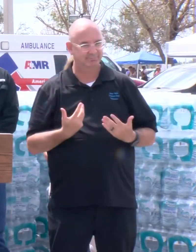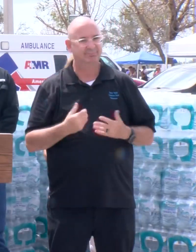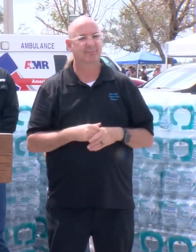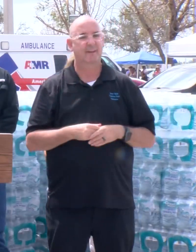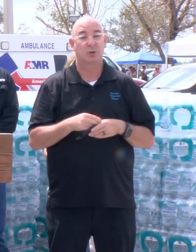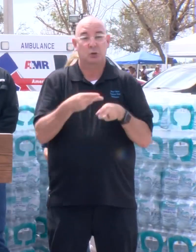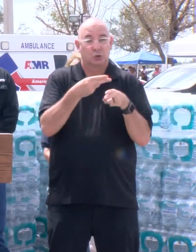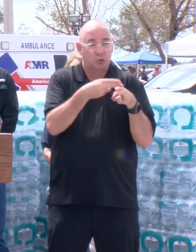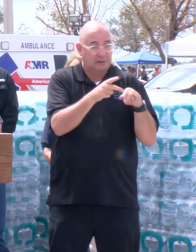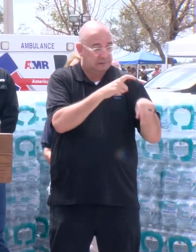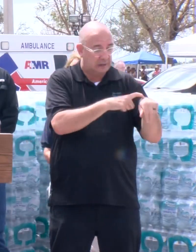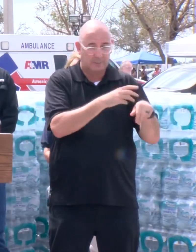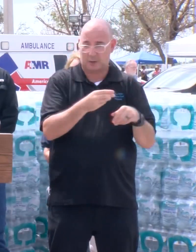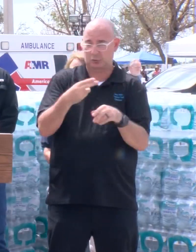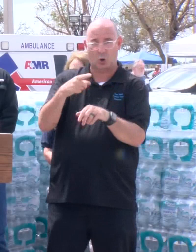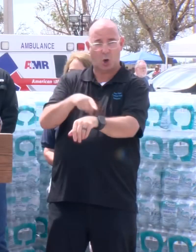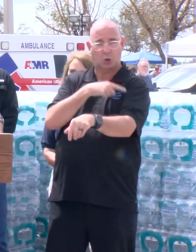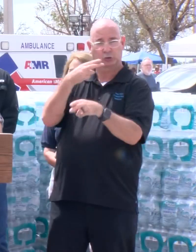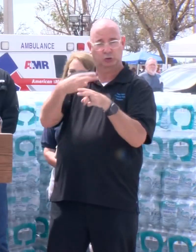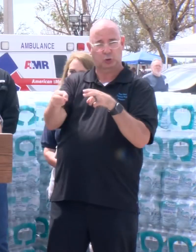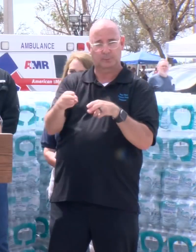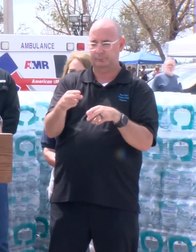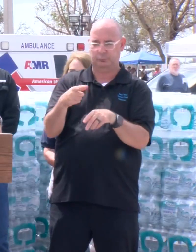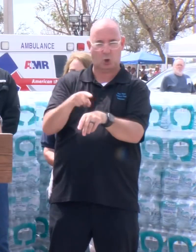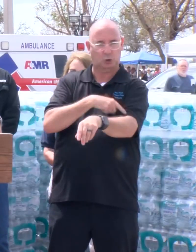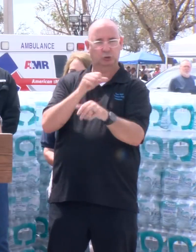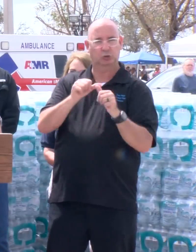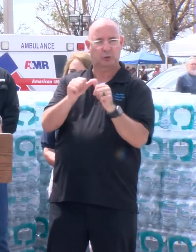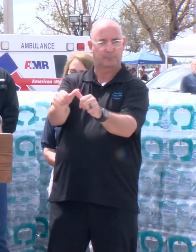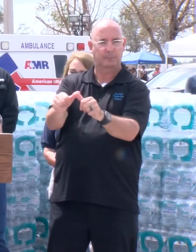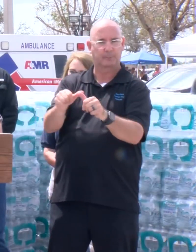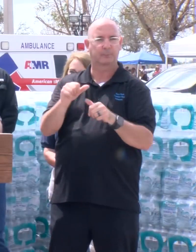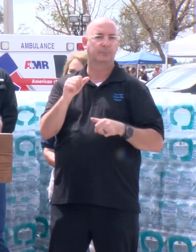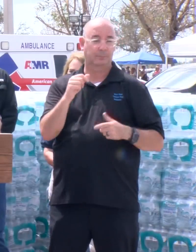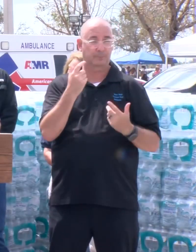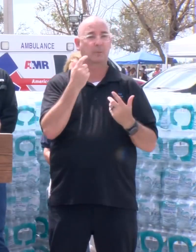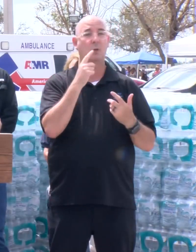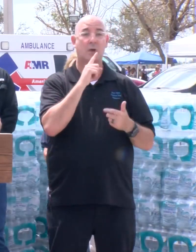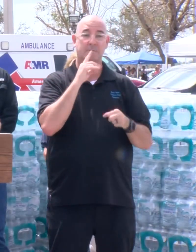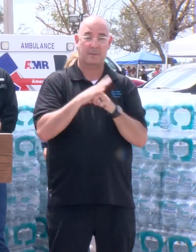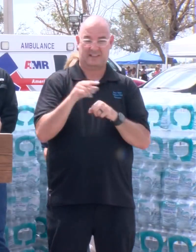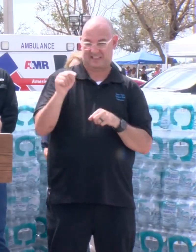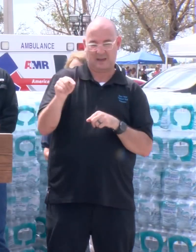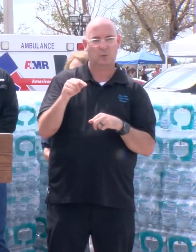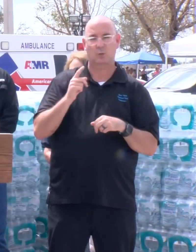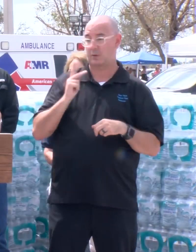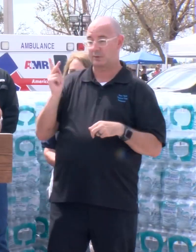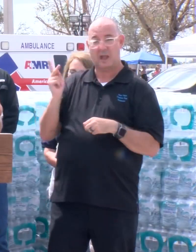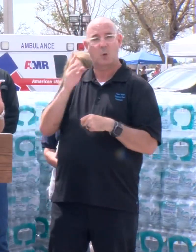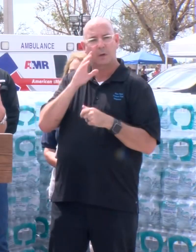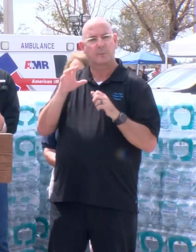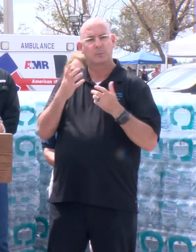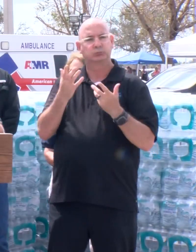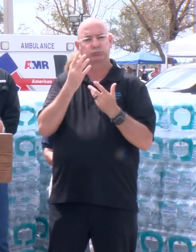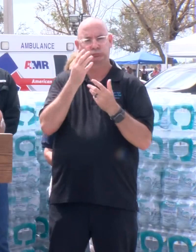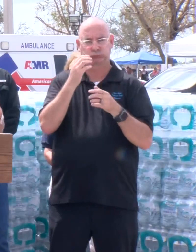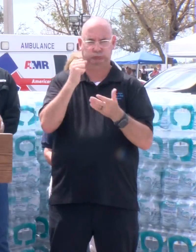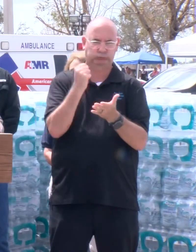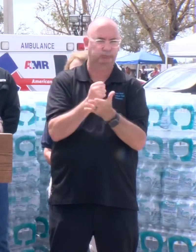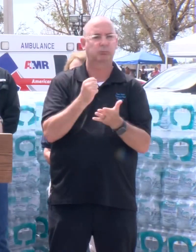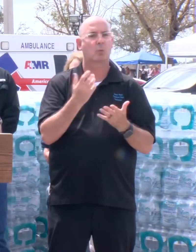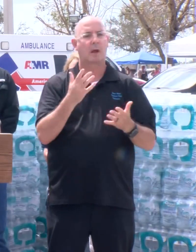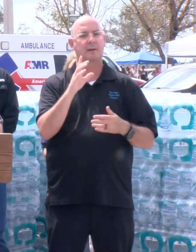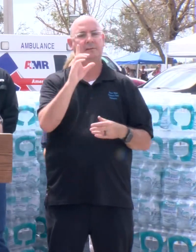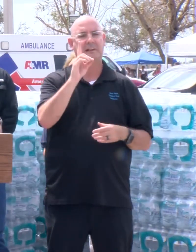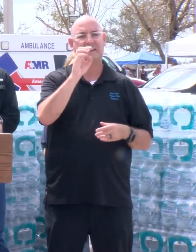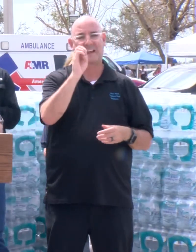long-term commitment that the governor made today and the First Lady is what I want to harp on. Now, DEO, we're responsible for helping the communities get stood up and